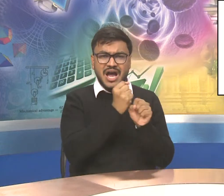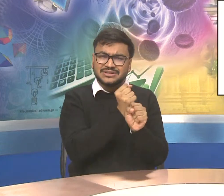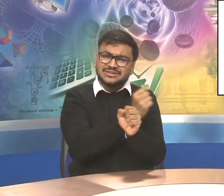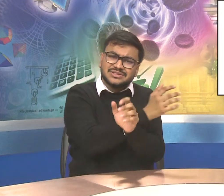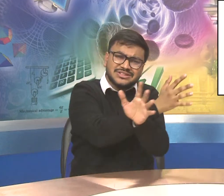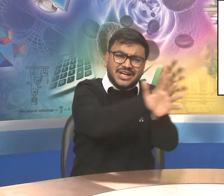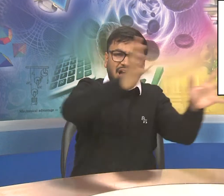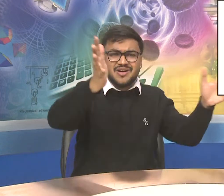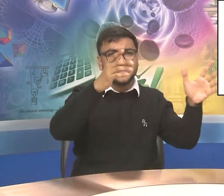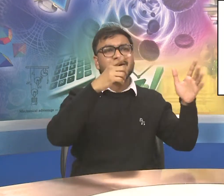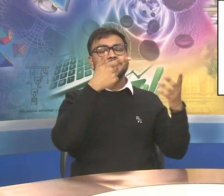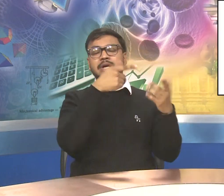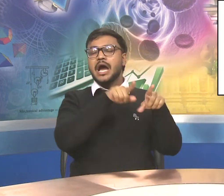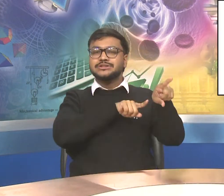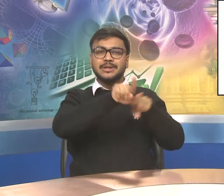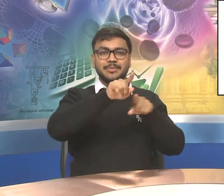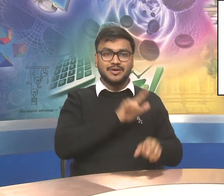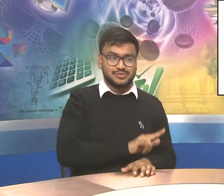imaginary story.